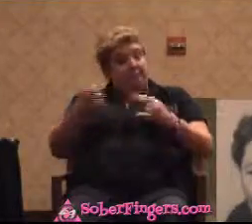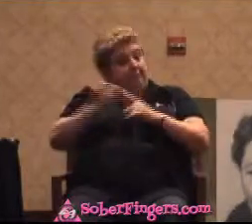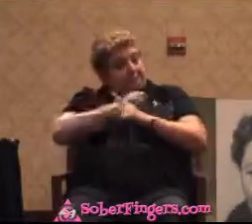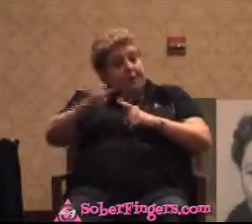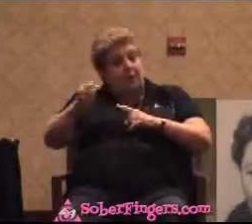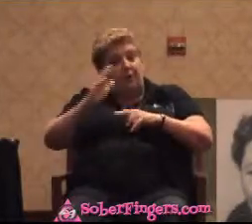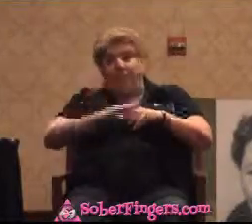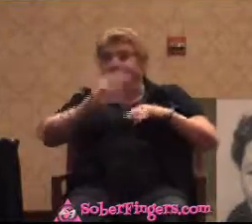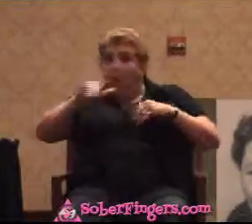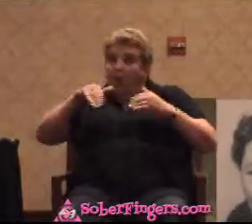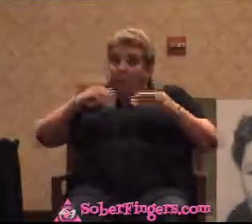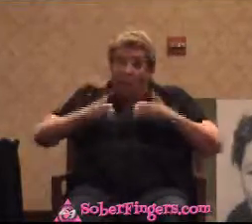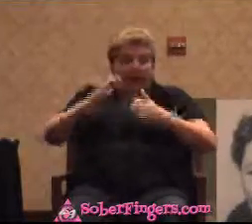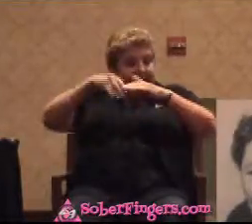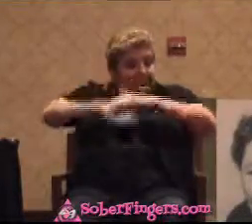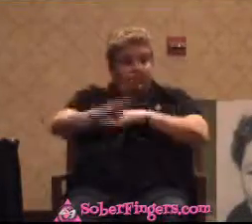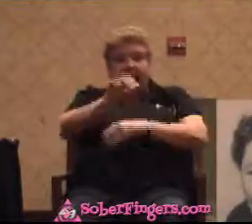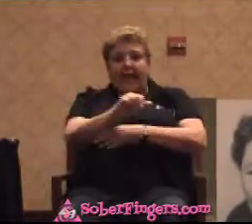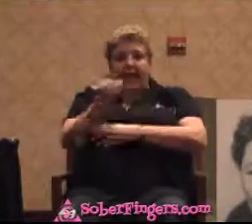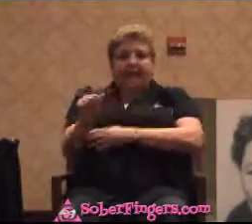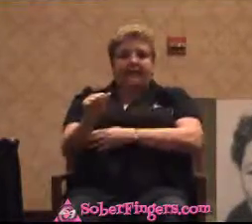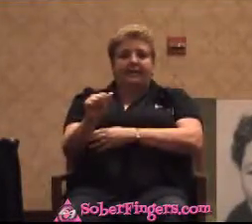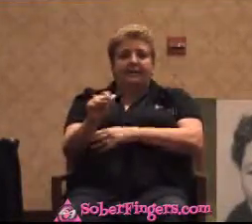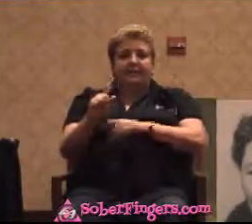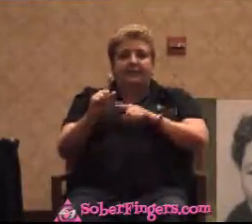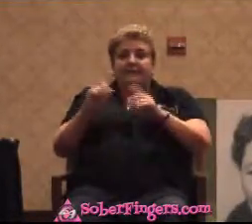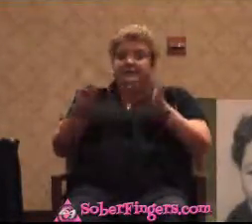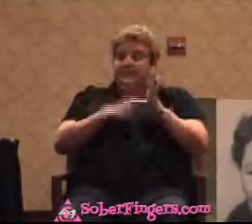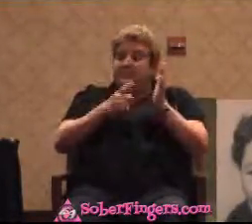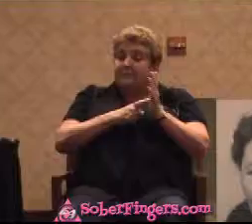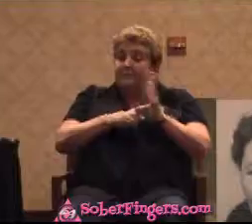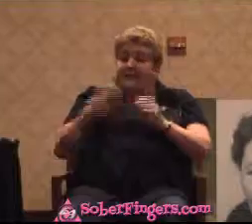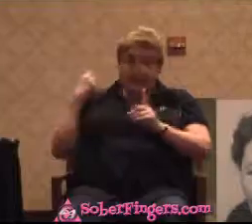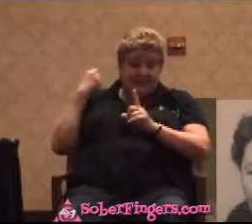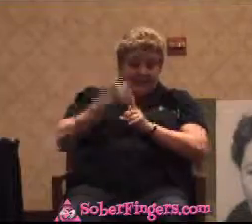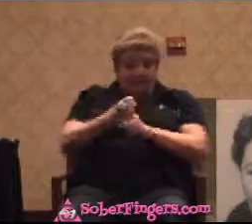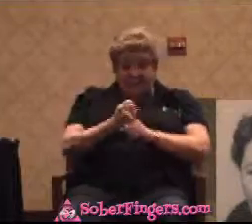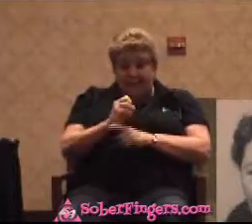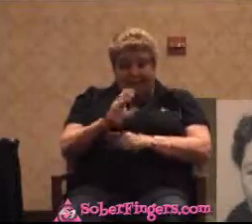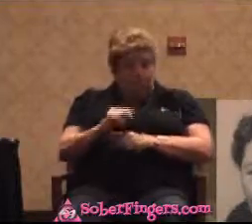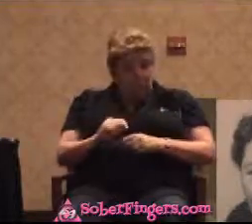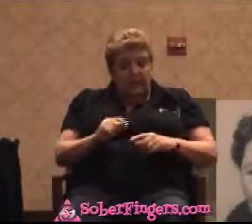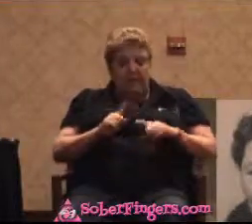Anonymous. But anytime they could knock me unconscious, but as soon as I came to, I was like,